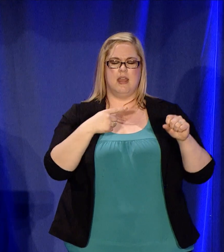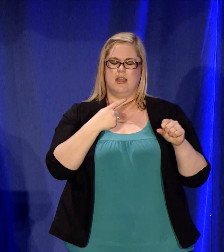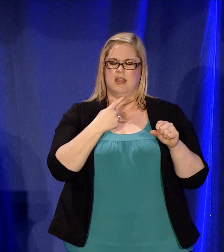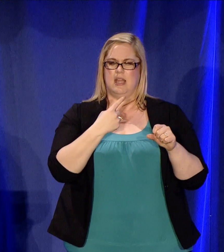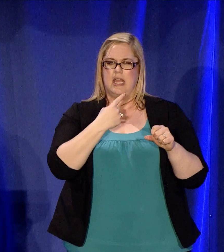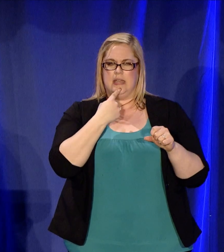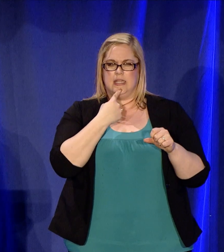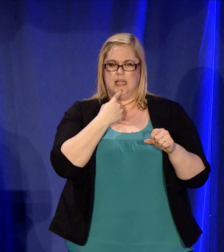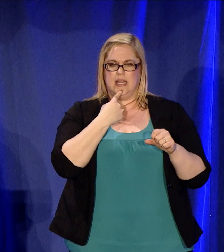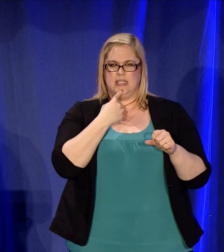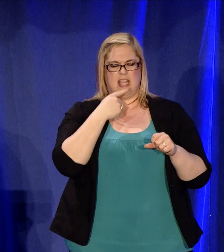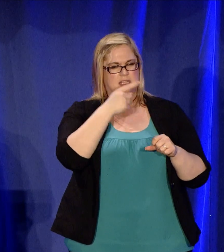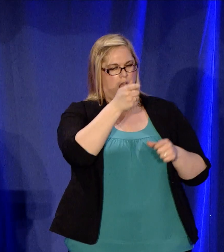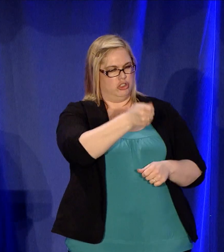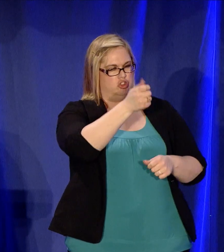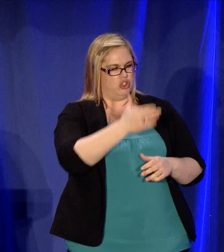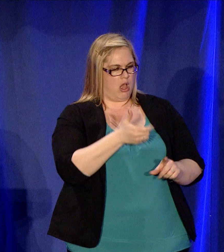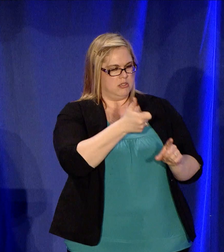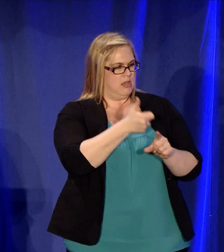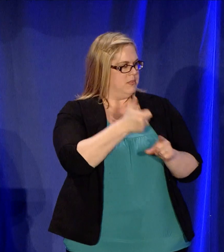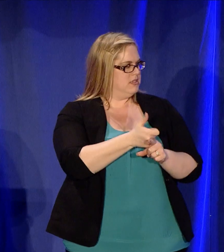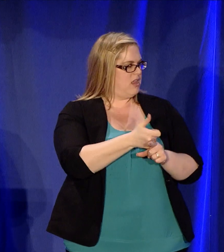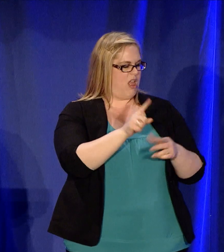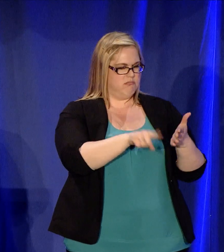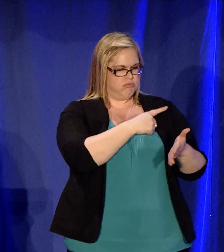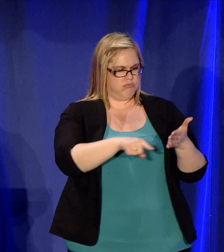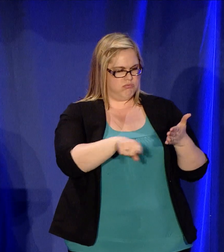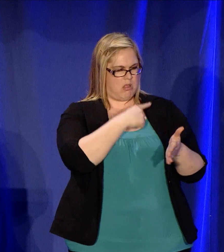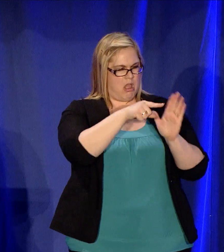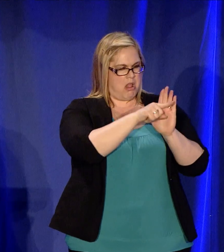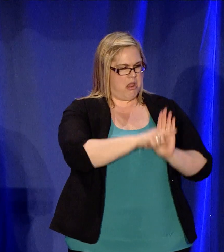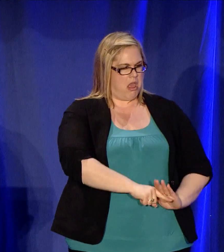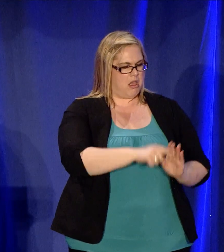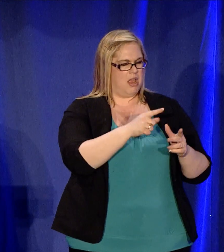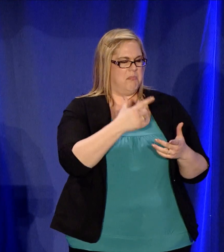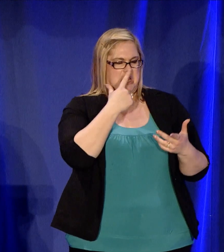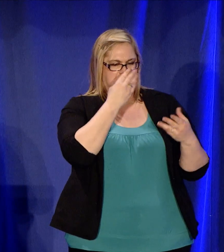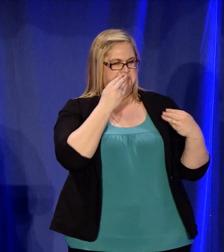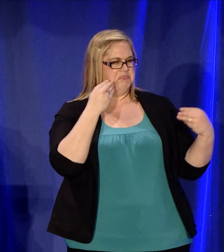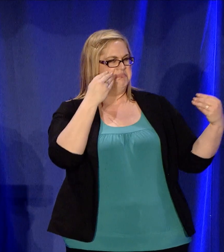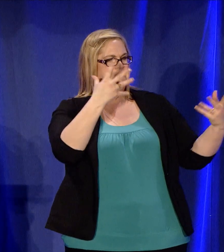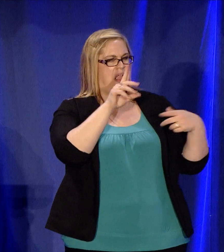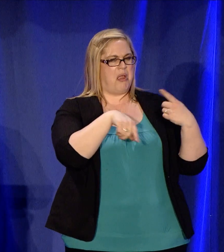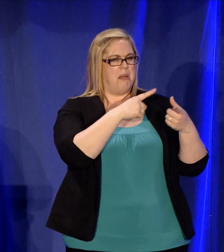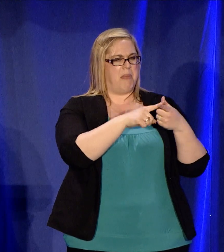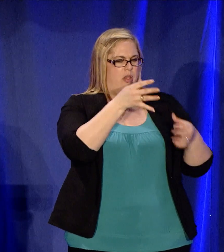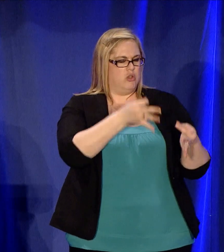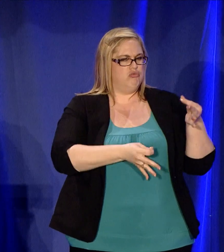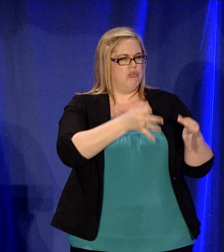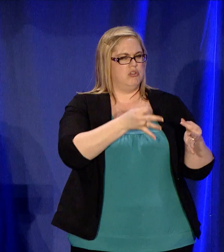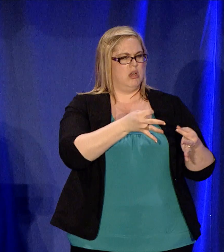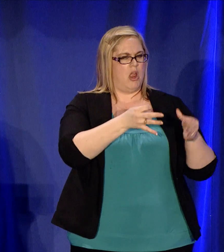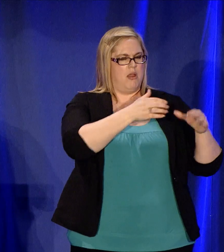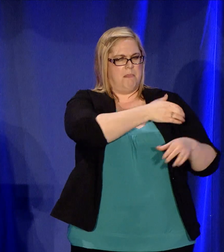disparages a so-called judge because he neither understands nor cares about the independence of the judiciary, when